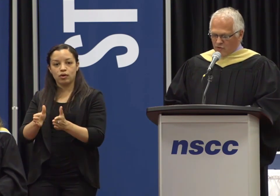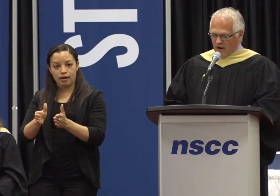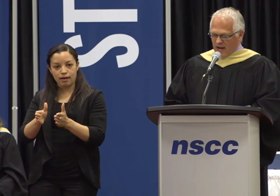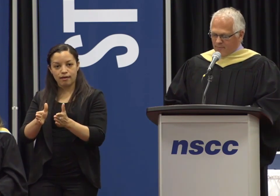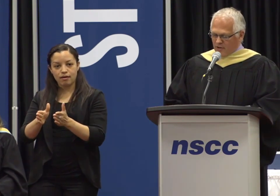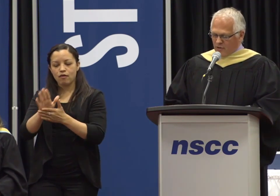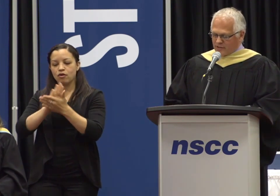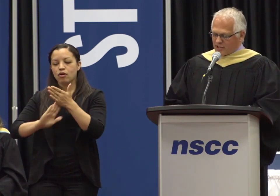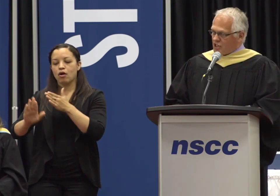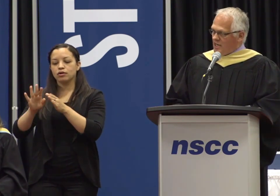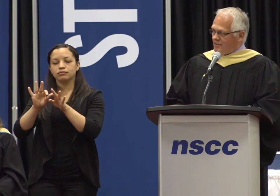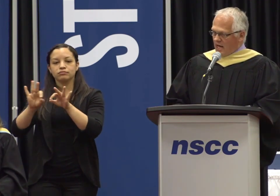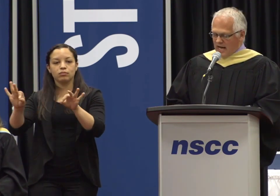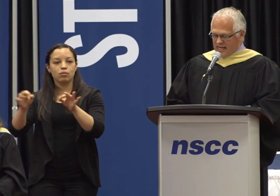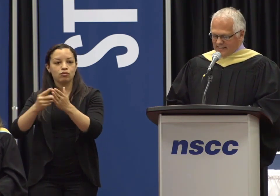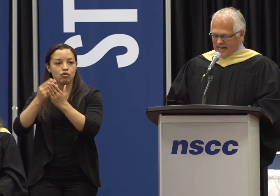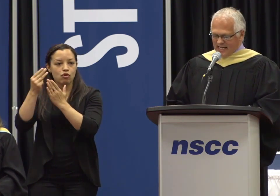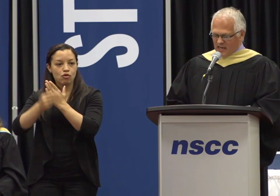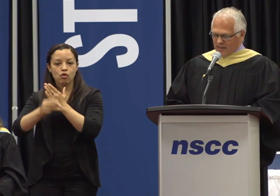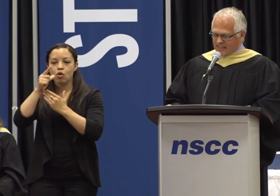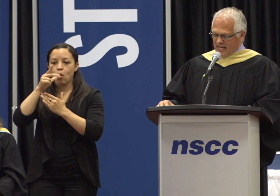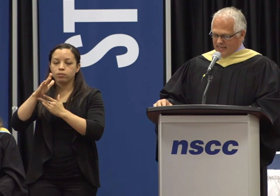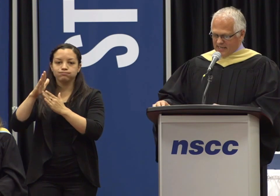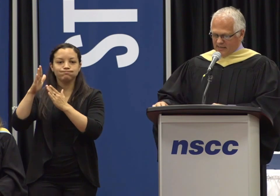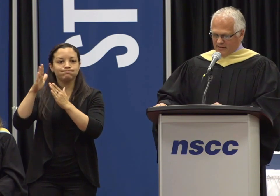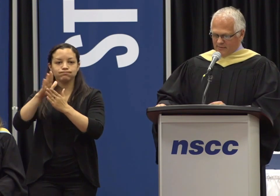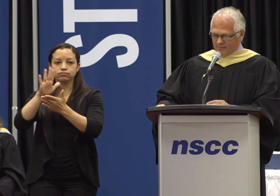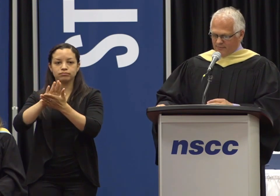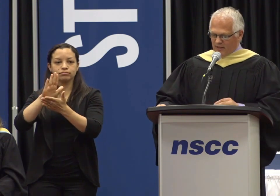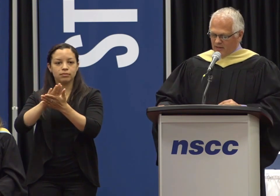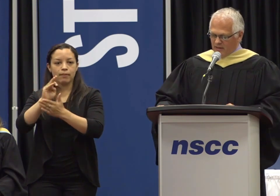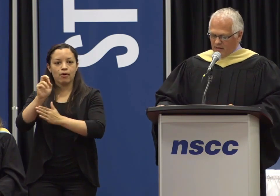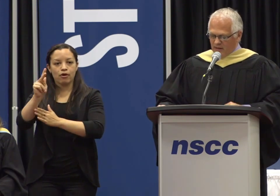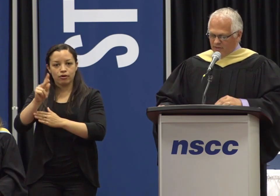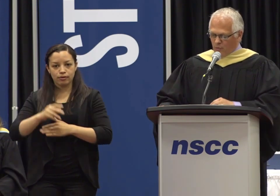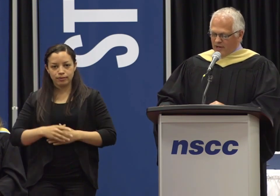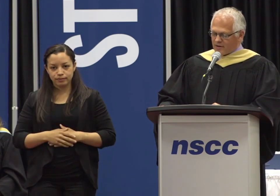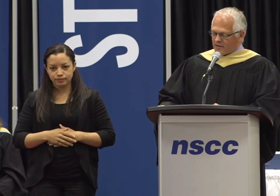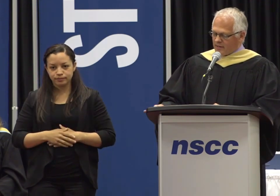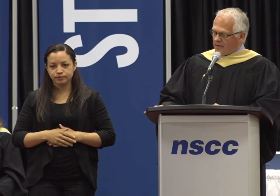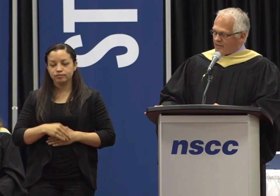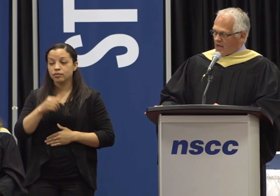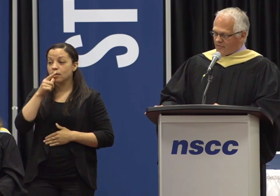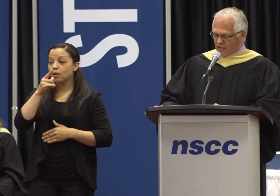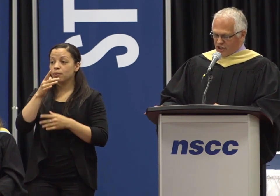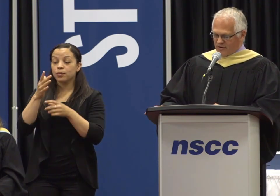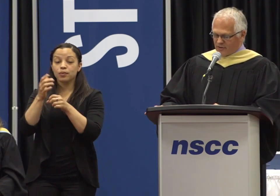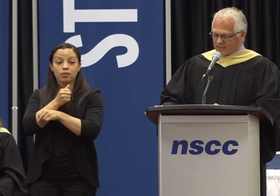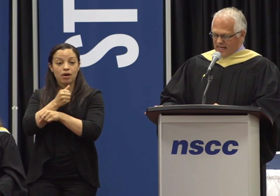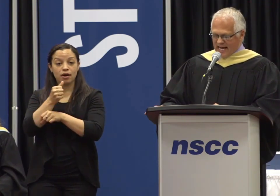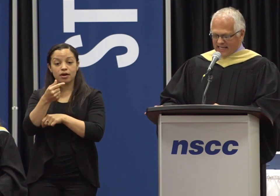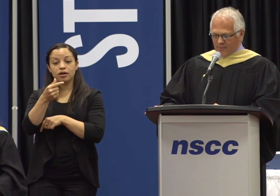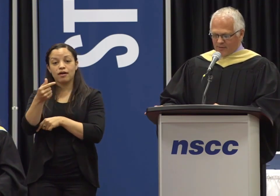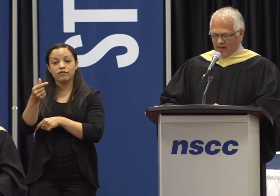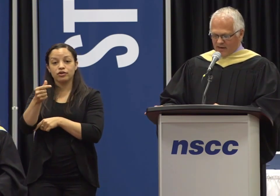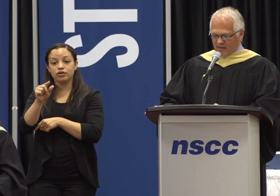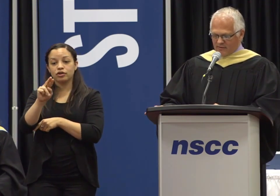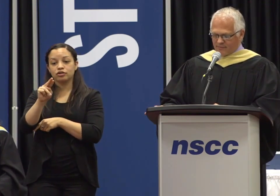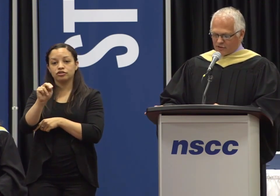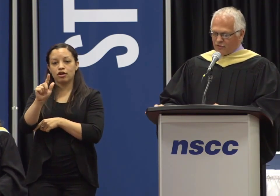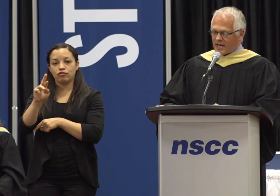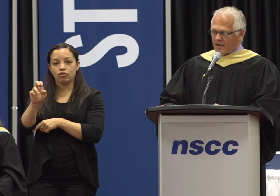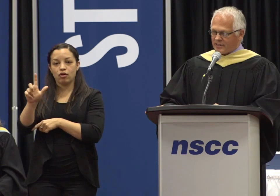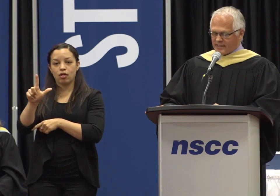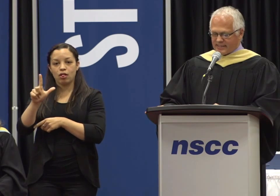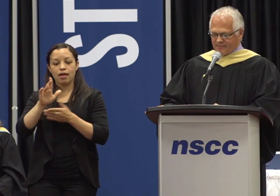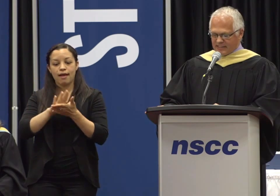diploma program who has achieved the highest academic standing. The winner of the Governor General's Academic Medal